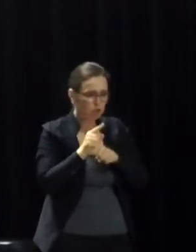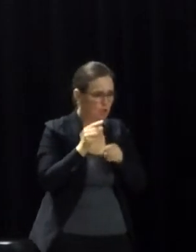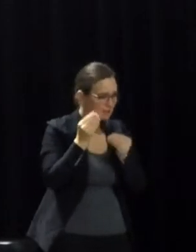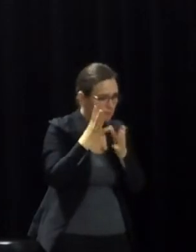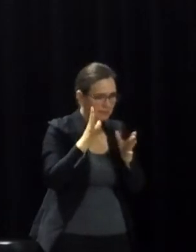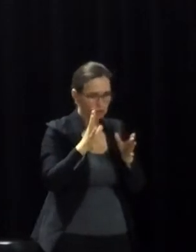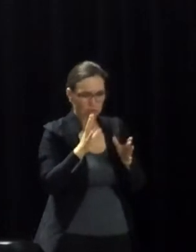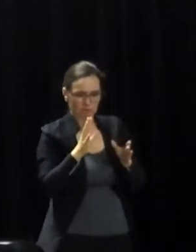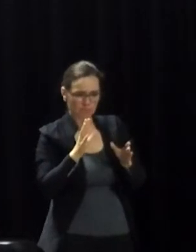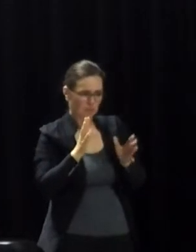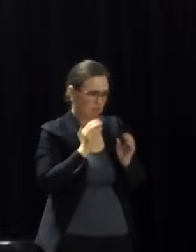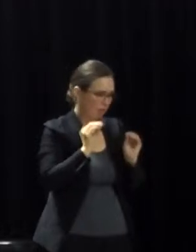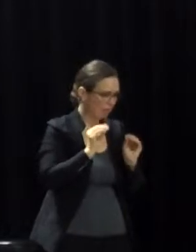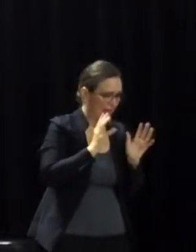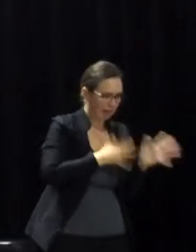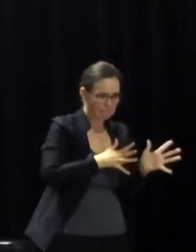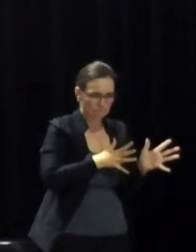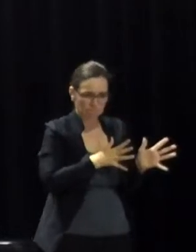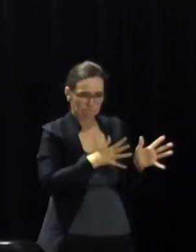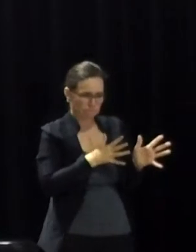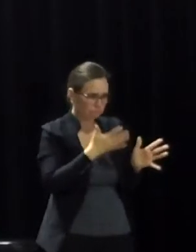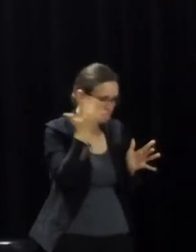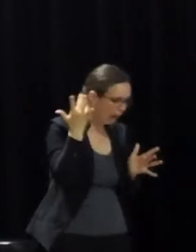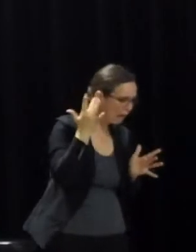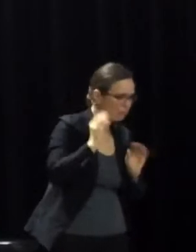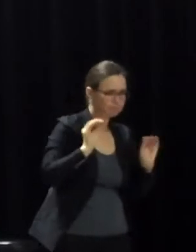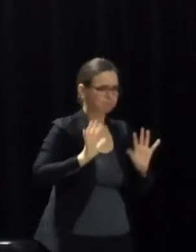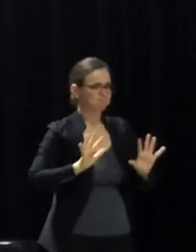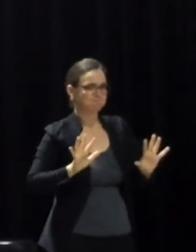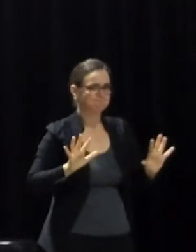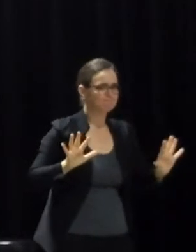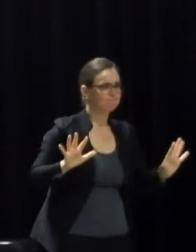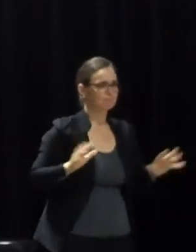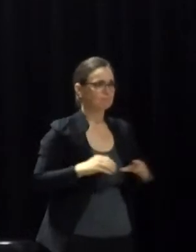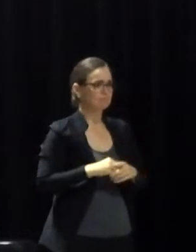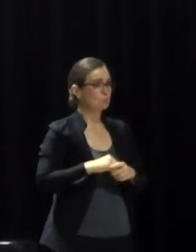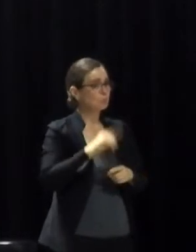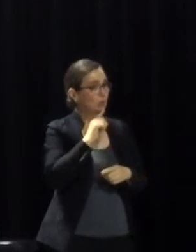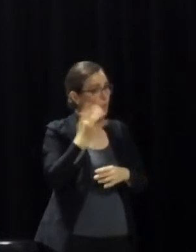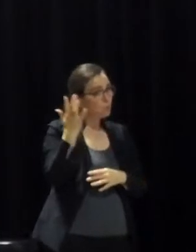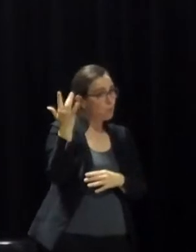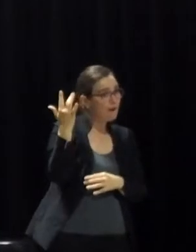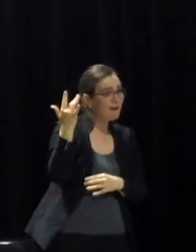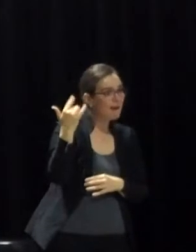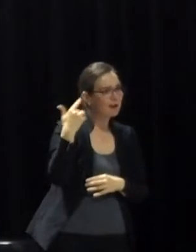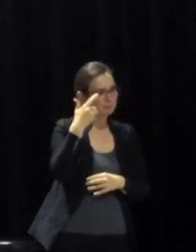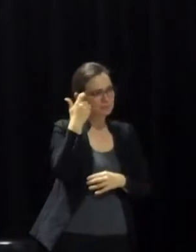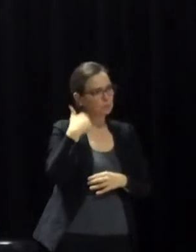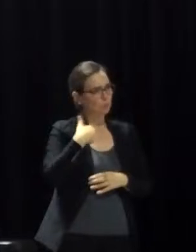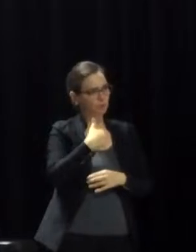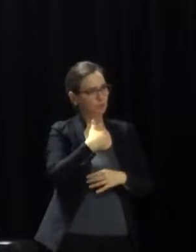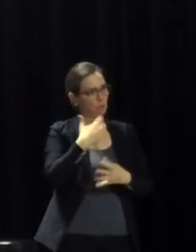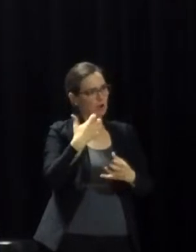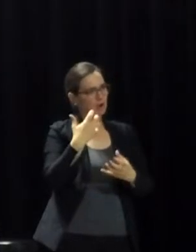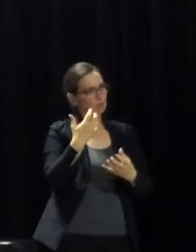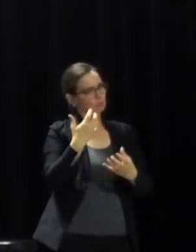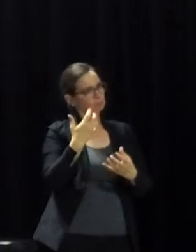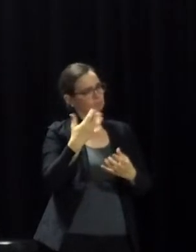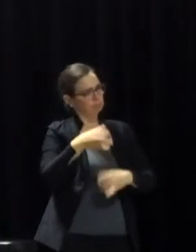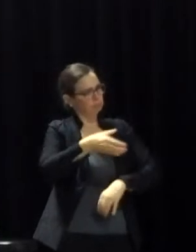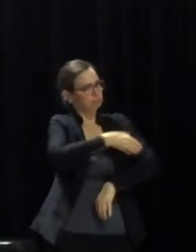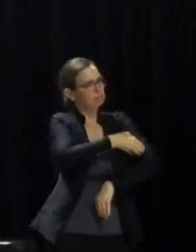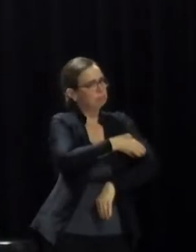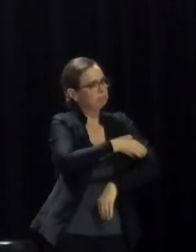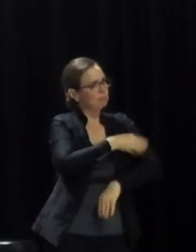power. We are not making it up. It's a true reflection coming from the records which we are receiving. So it